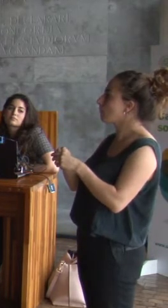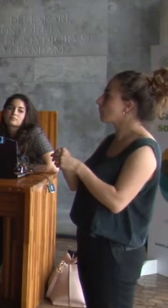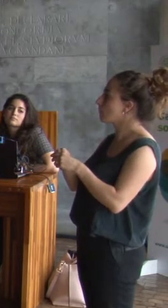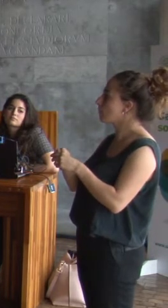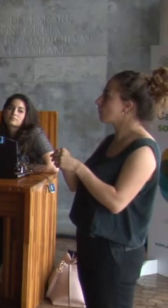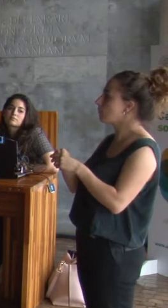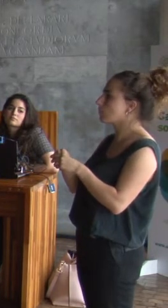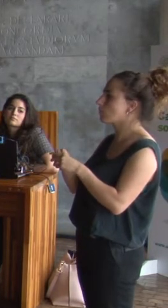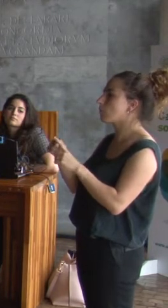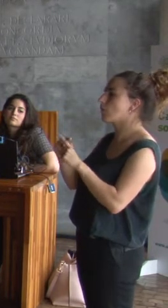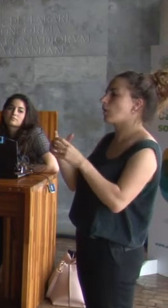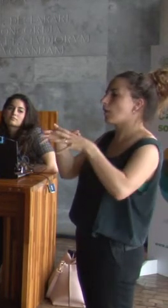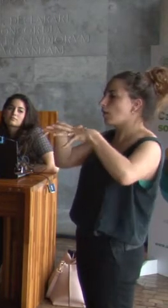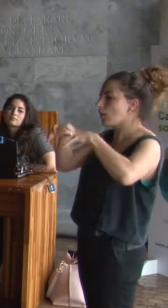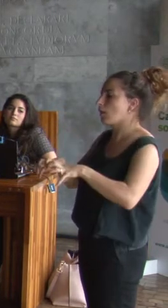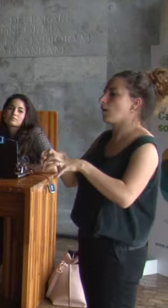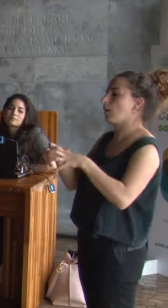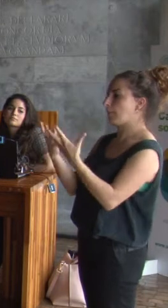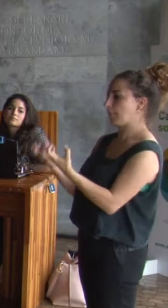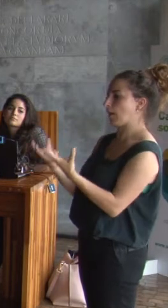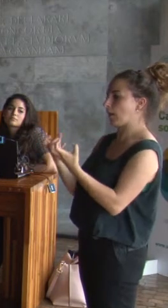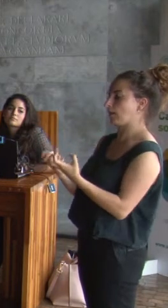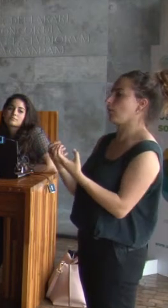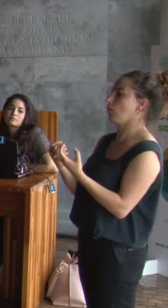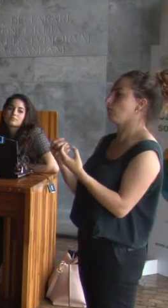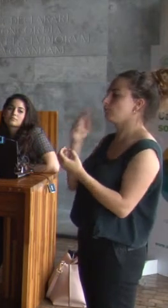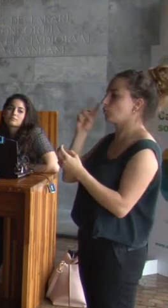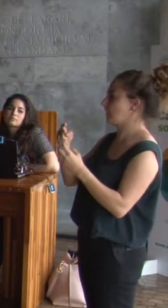of engagement, so some practical tips.